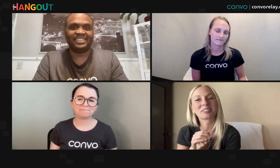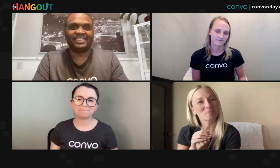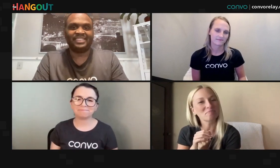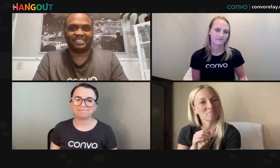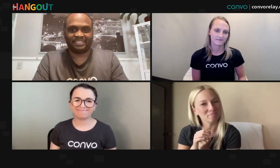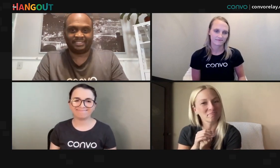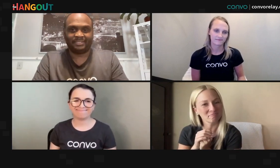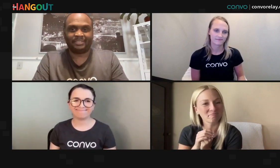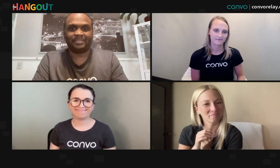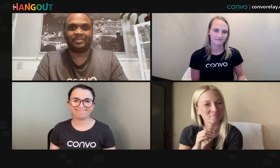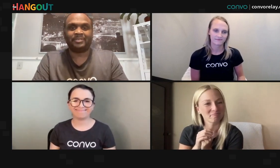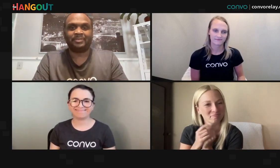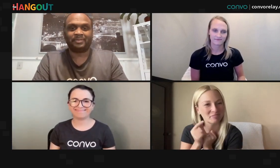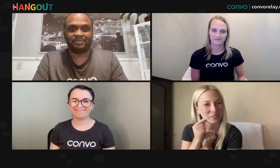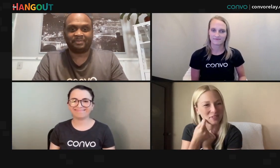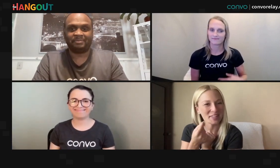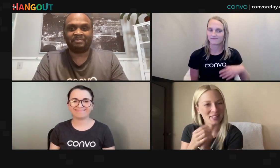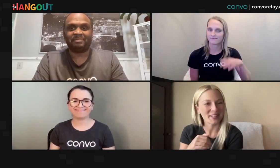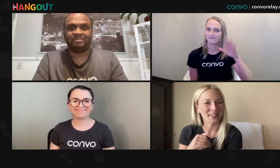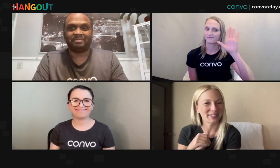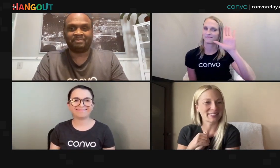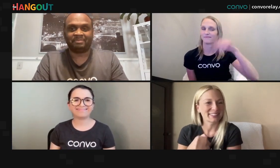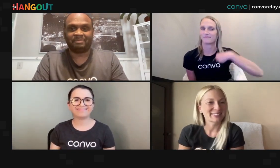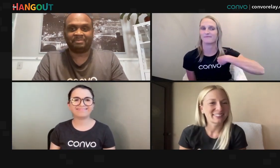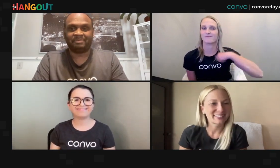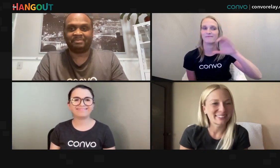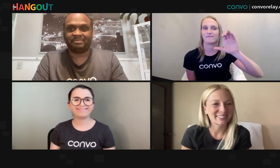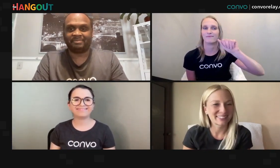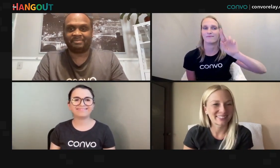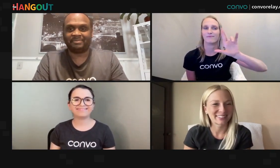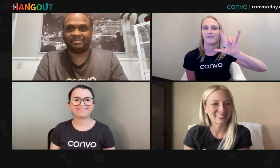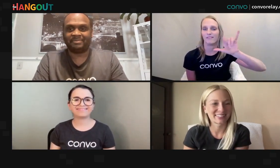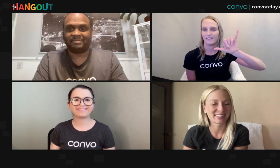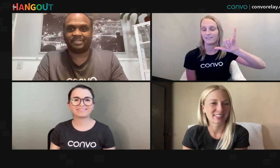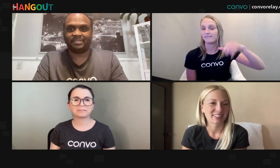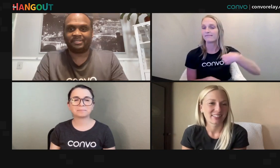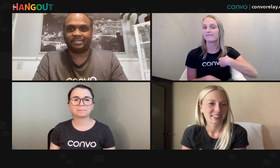I'm in a county right outside of the city limits. Cool.